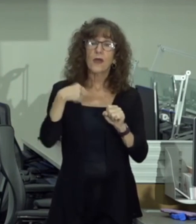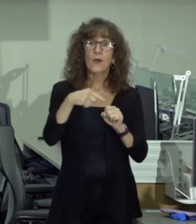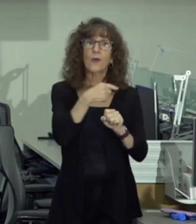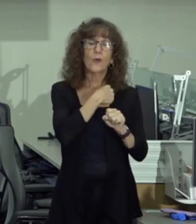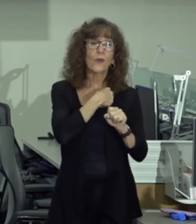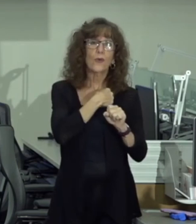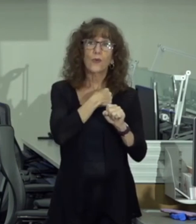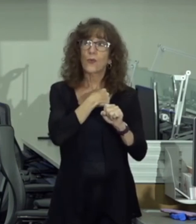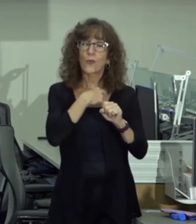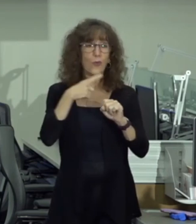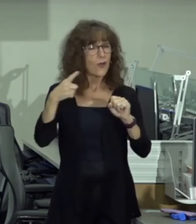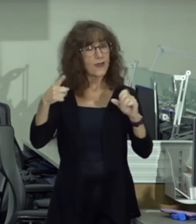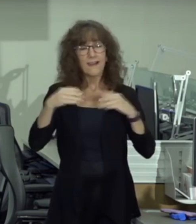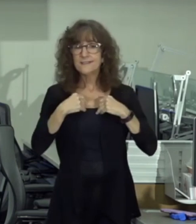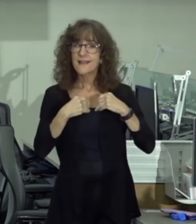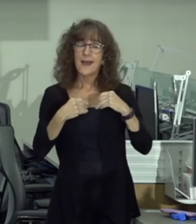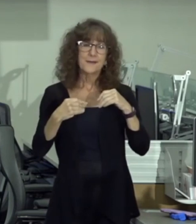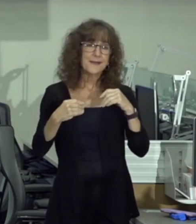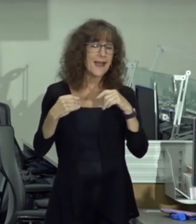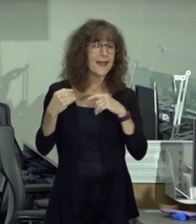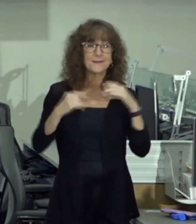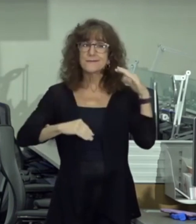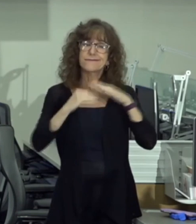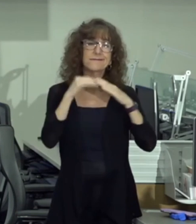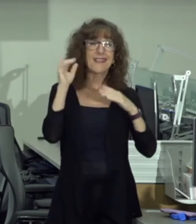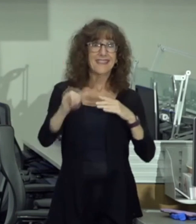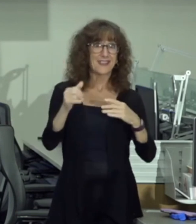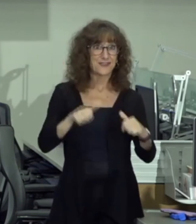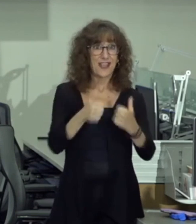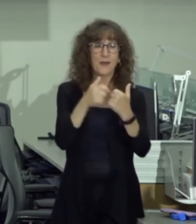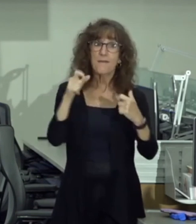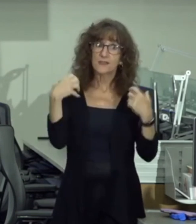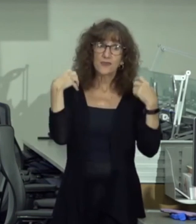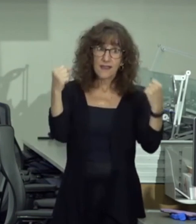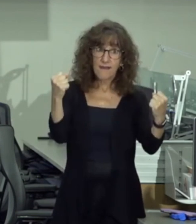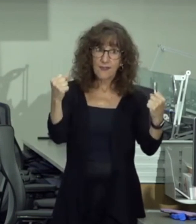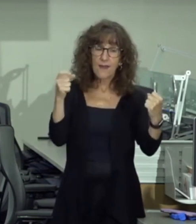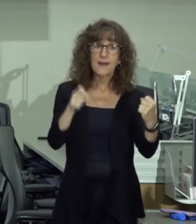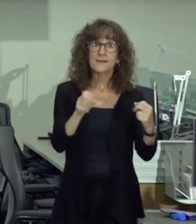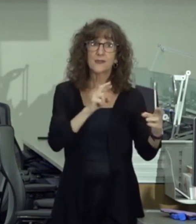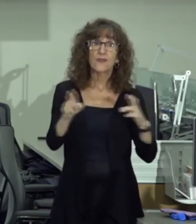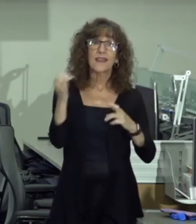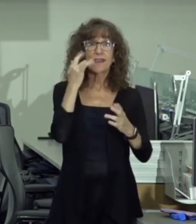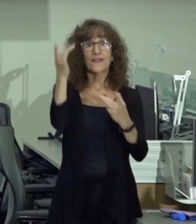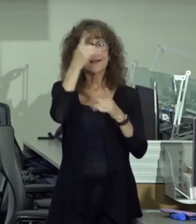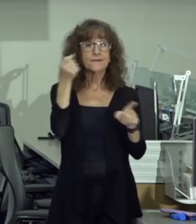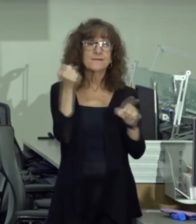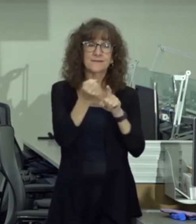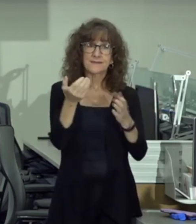rise to the county executive's challenge. We must recover from this pandemic, and we must be ready if the illness